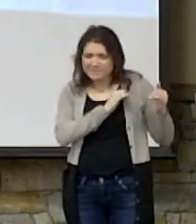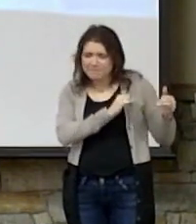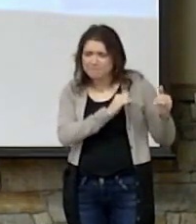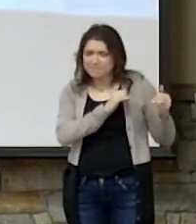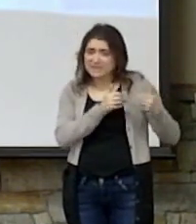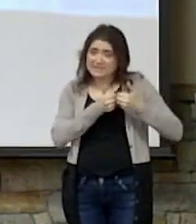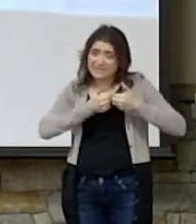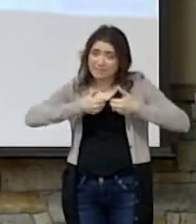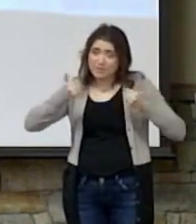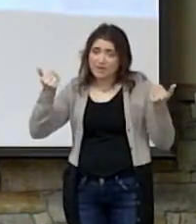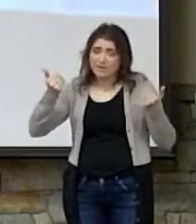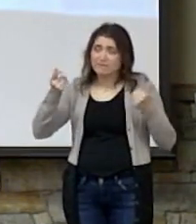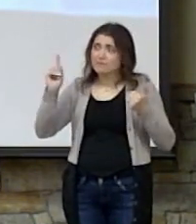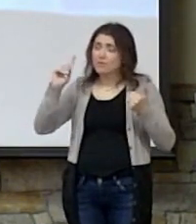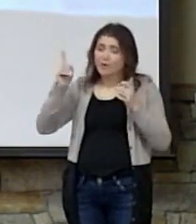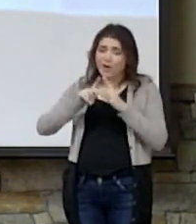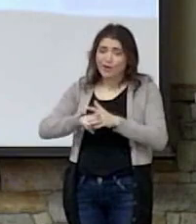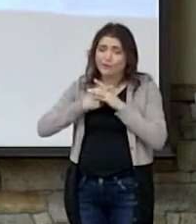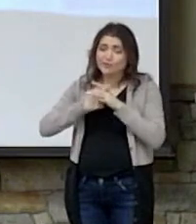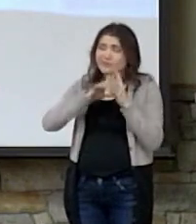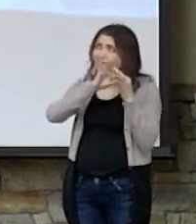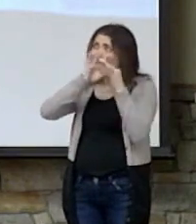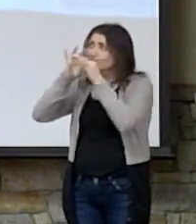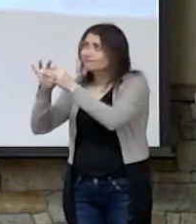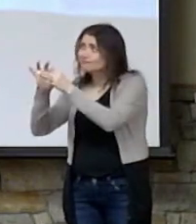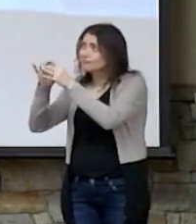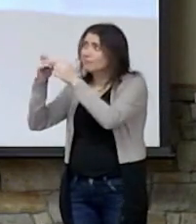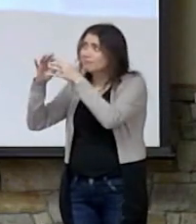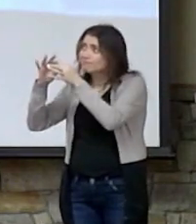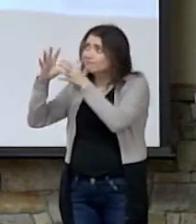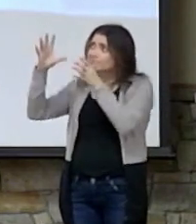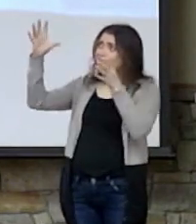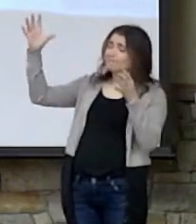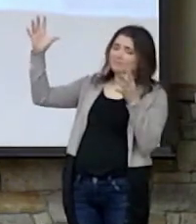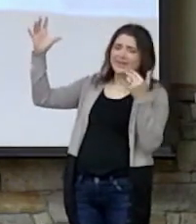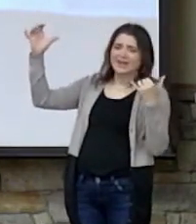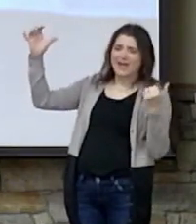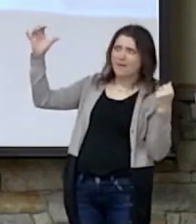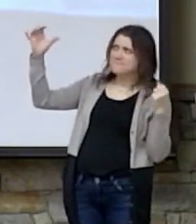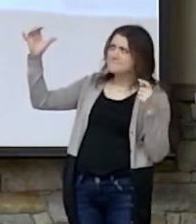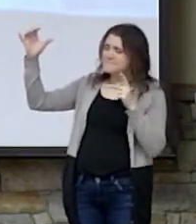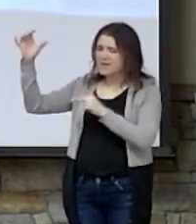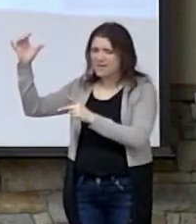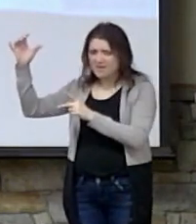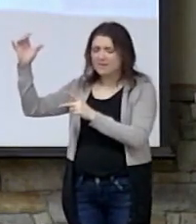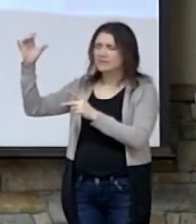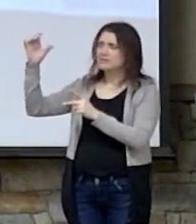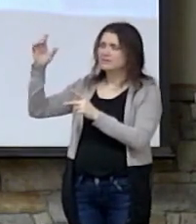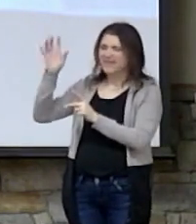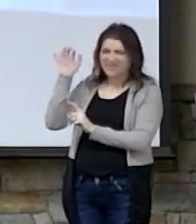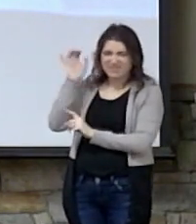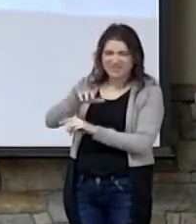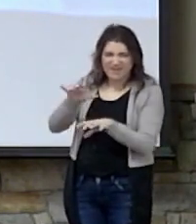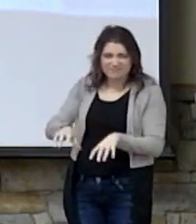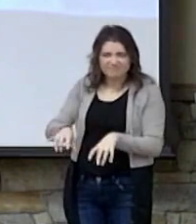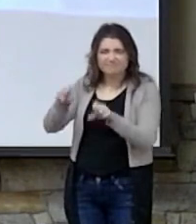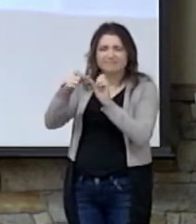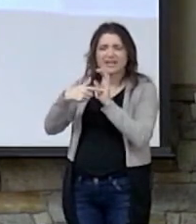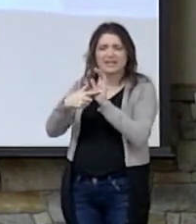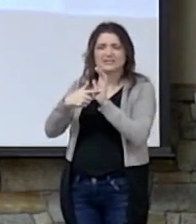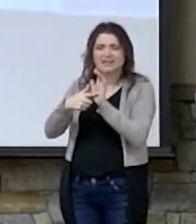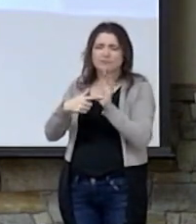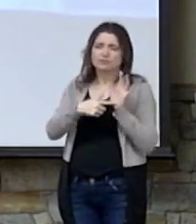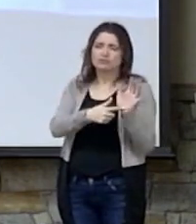should have been originally, restored back to a seat at the table, and now take that example and live it out with